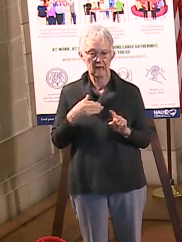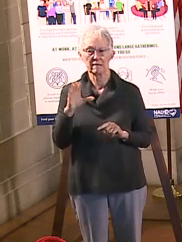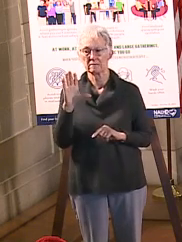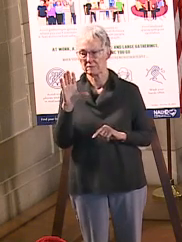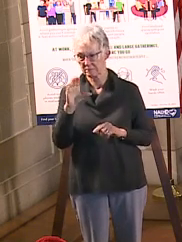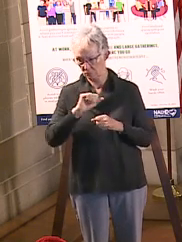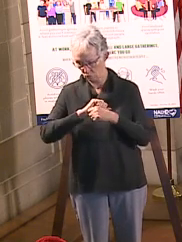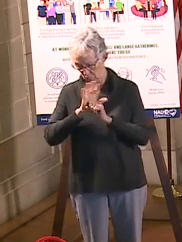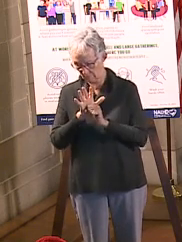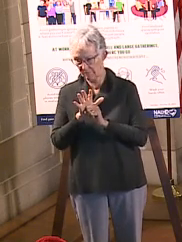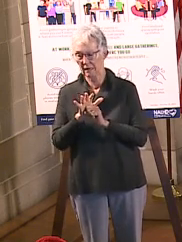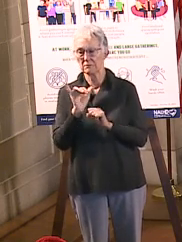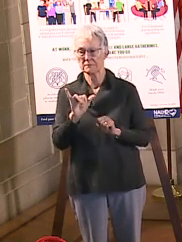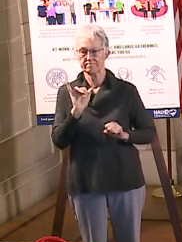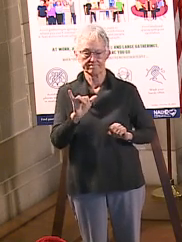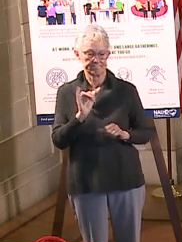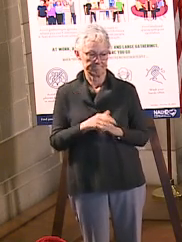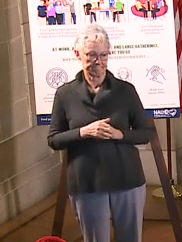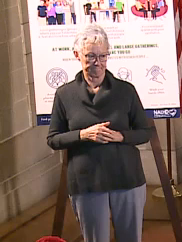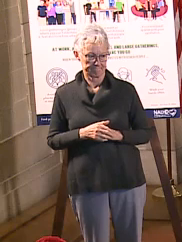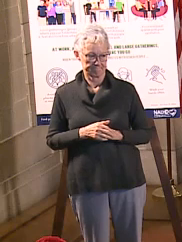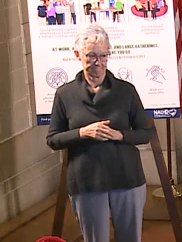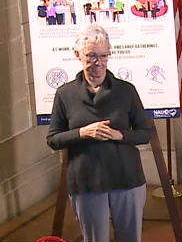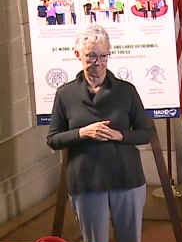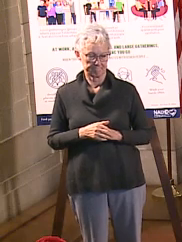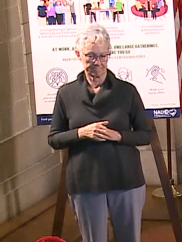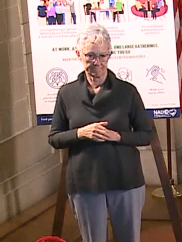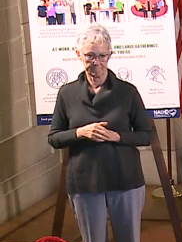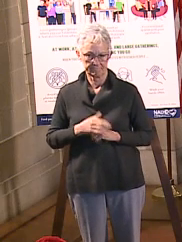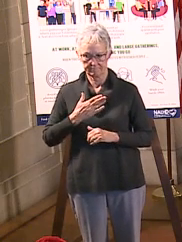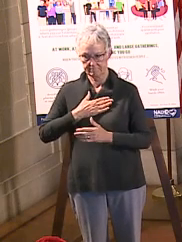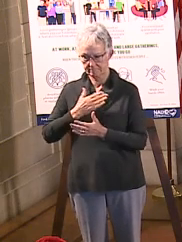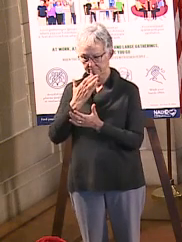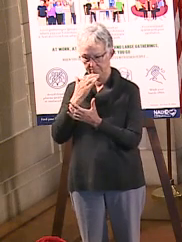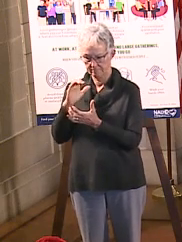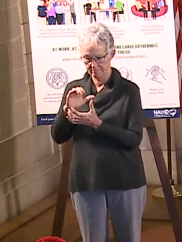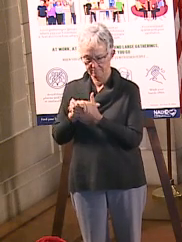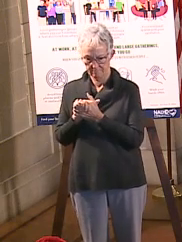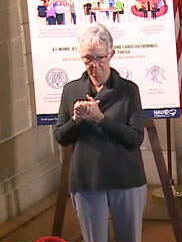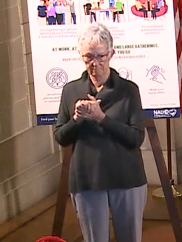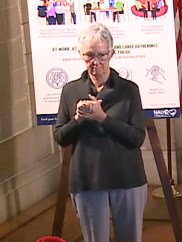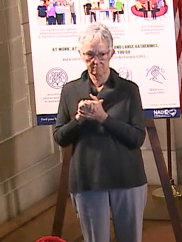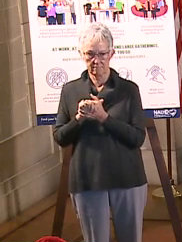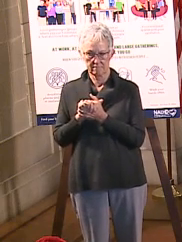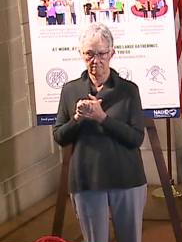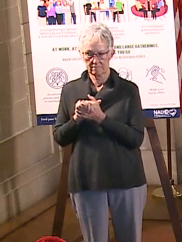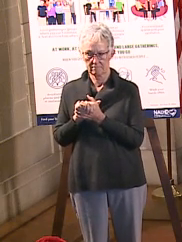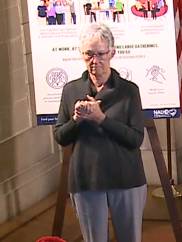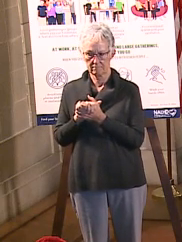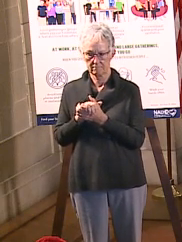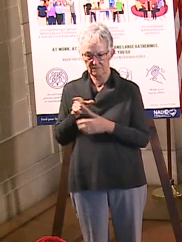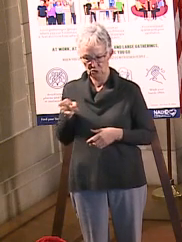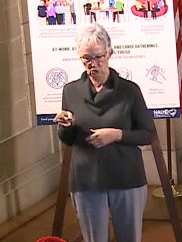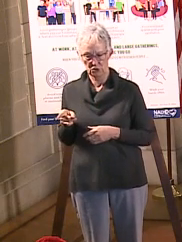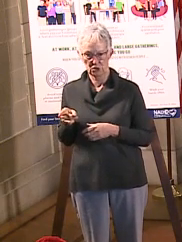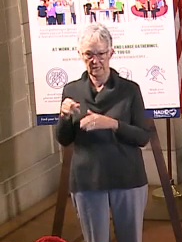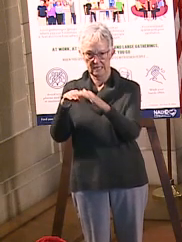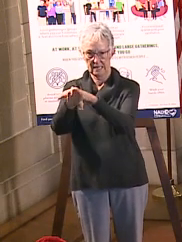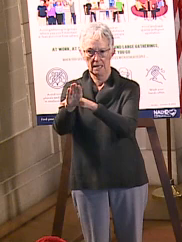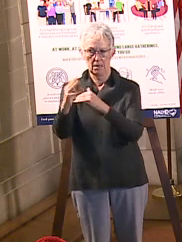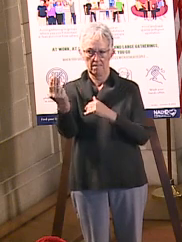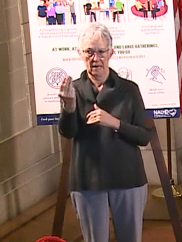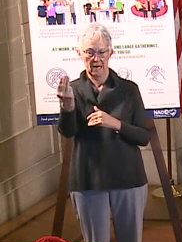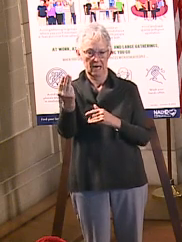test on that, and then my wife, she went in Monday to get